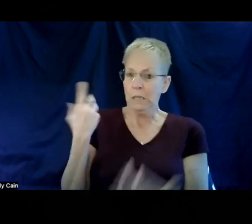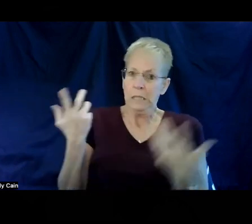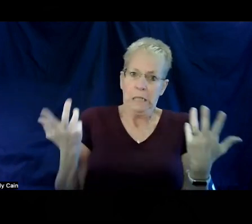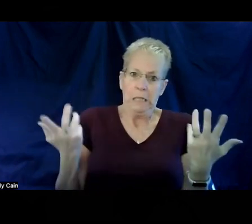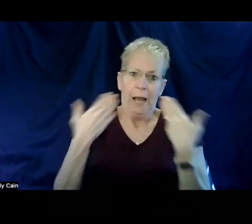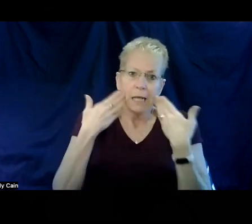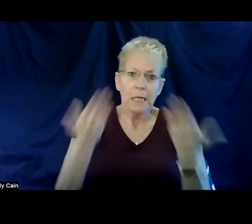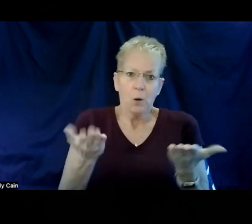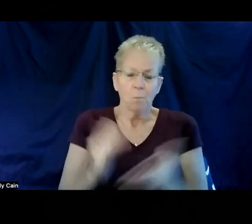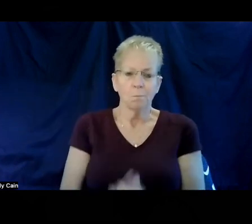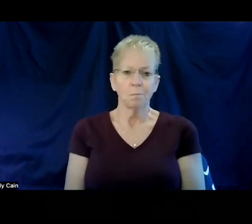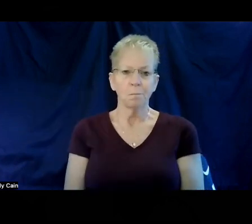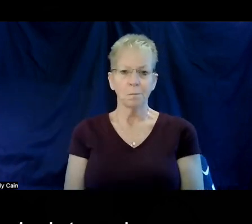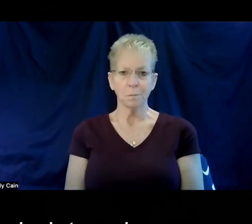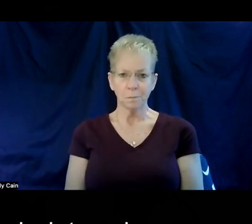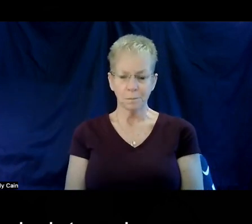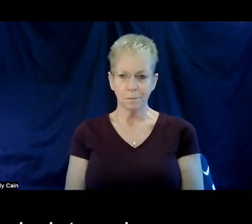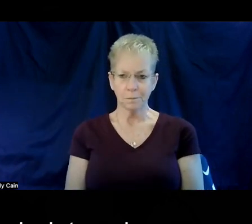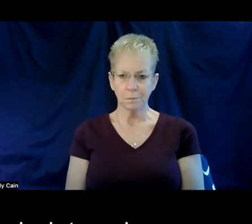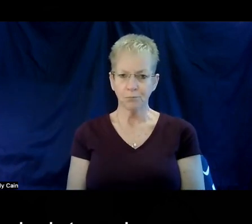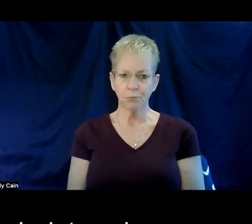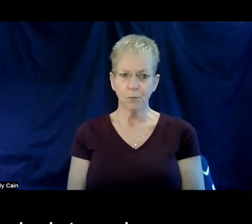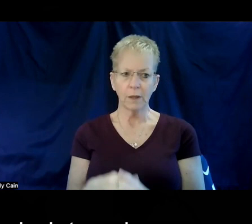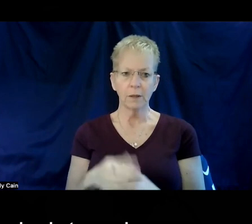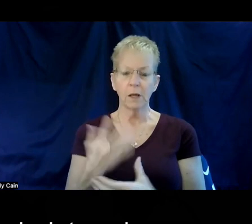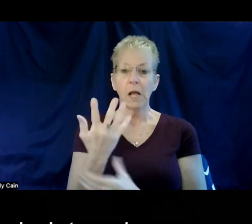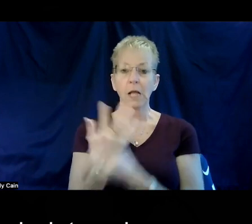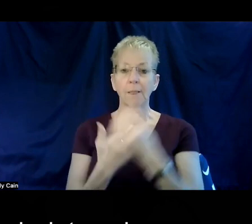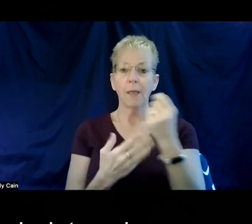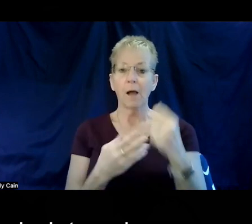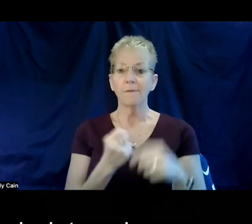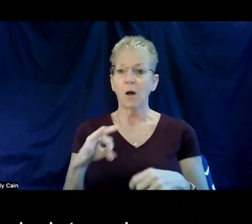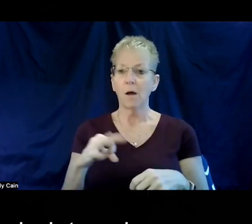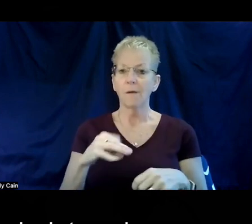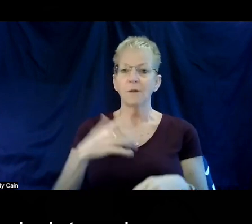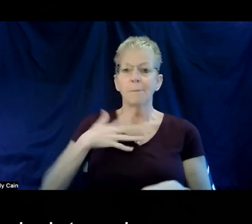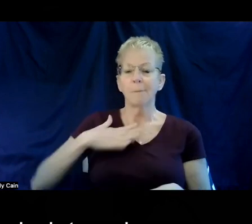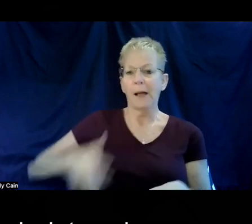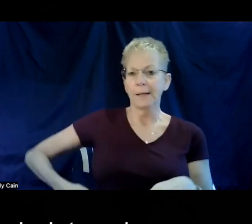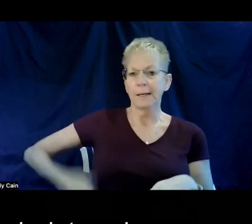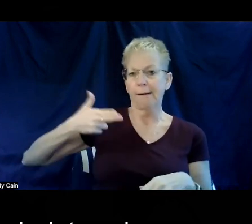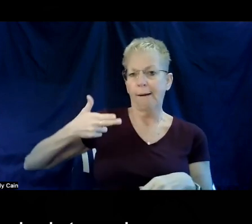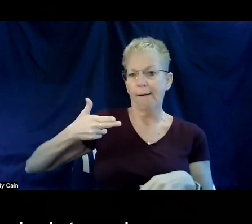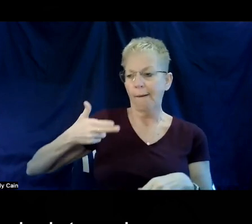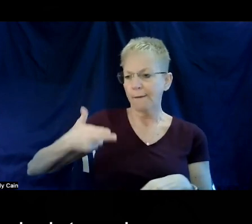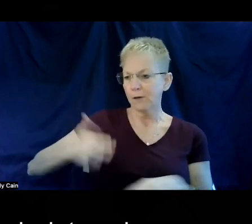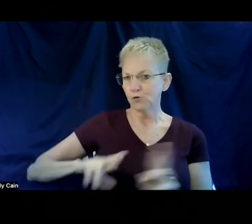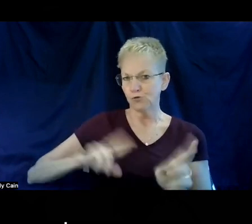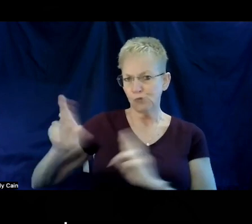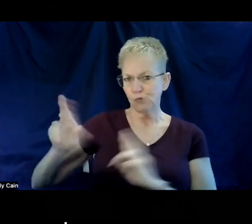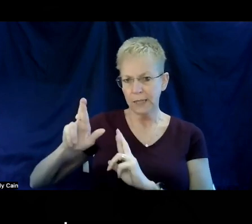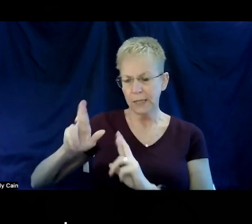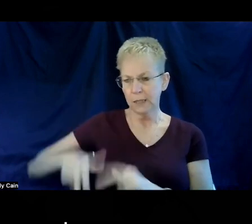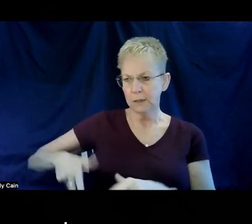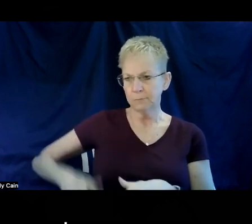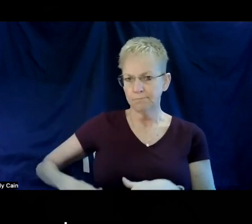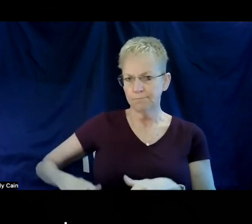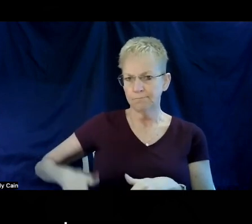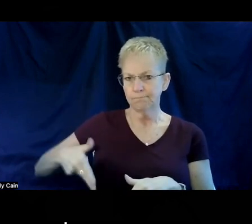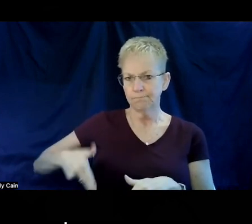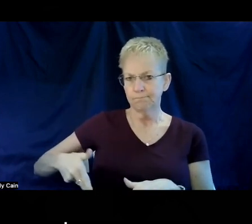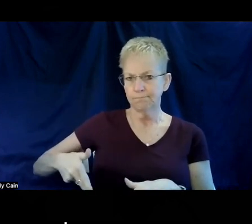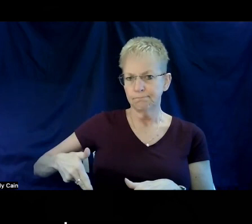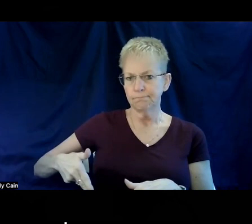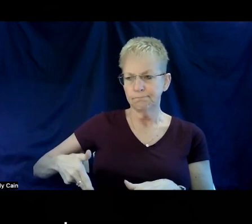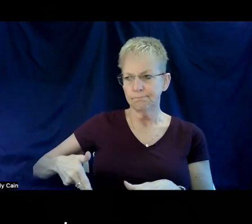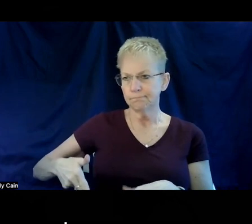arrival time. I took off a glove and unholstered my Colt, stepping over graves and catching the slightest of